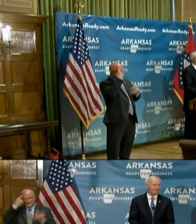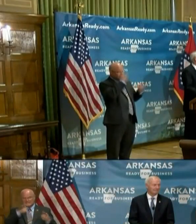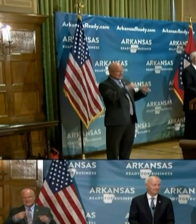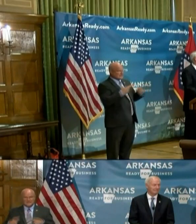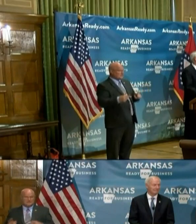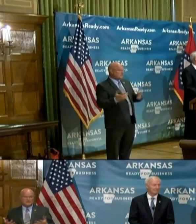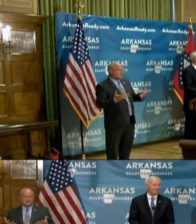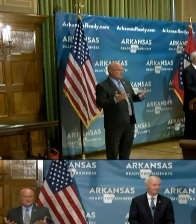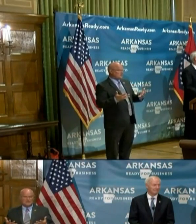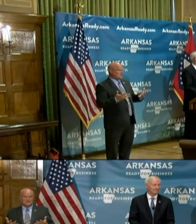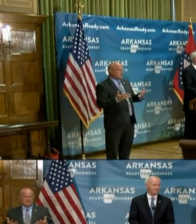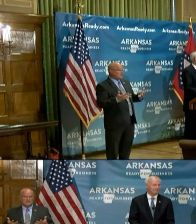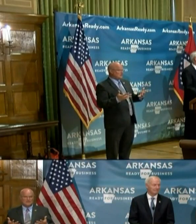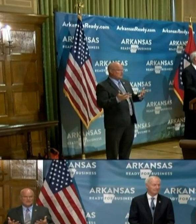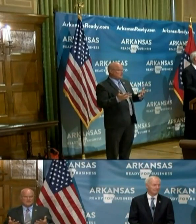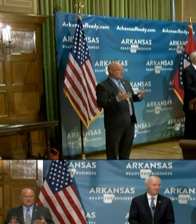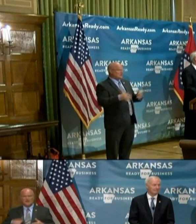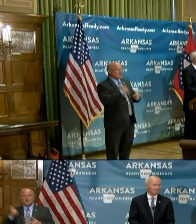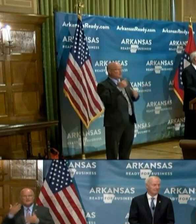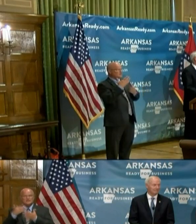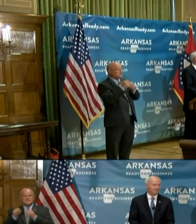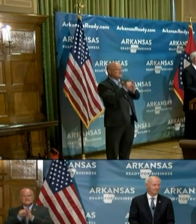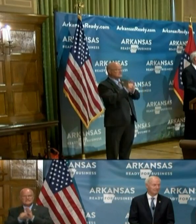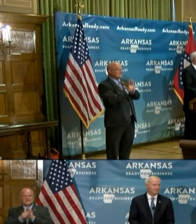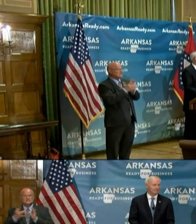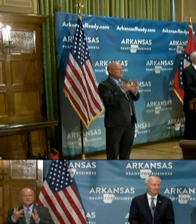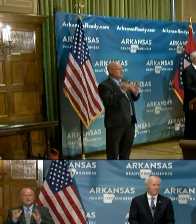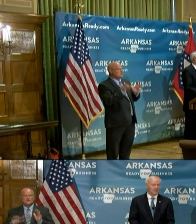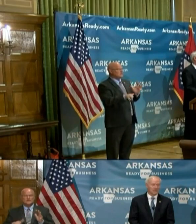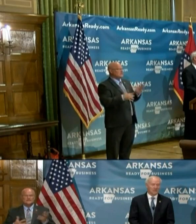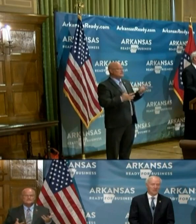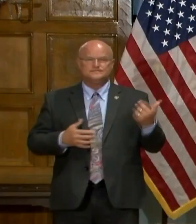that is, like us compared to other states, why we're growing so fast?